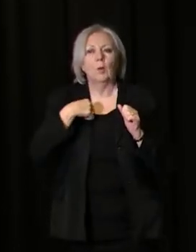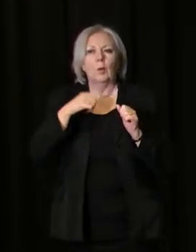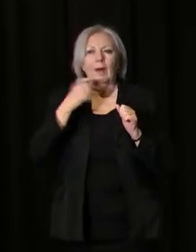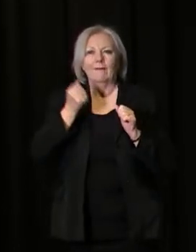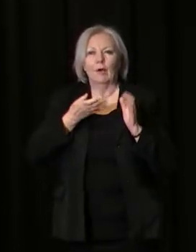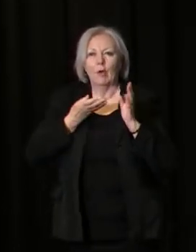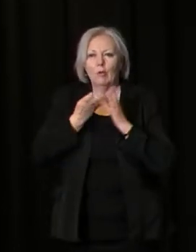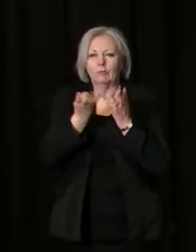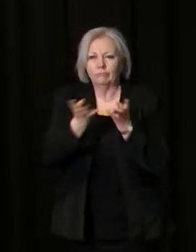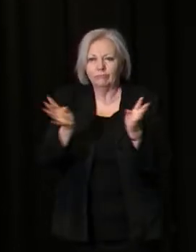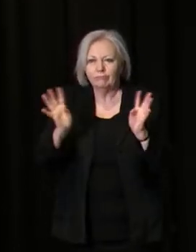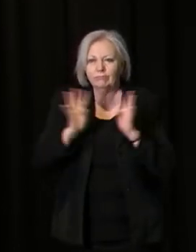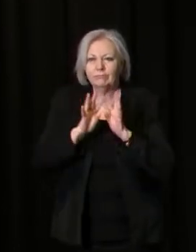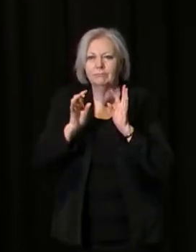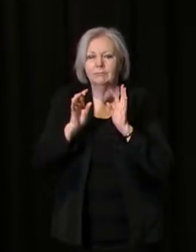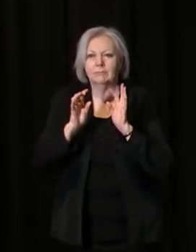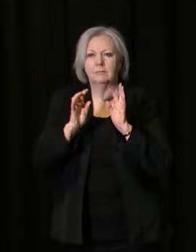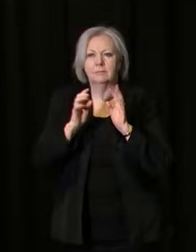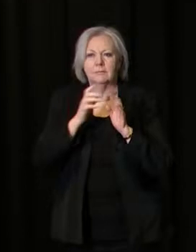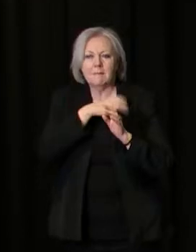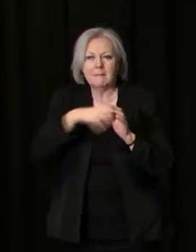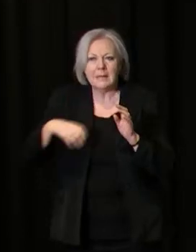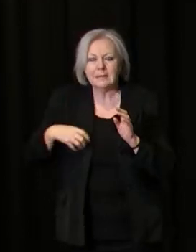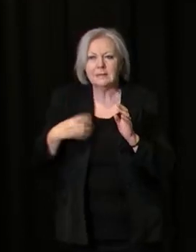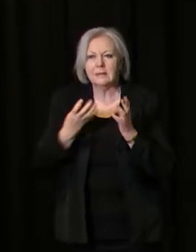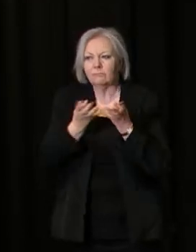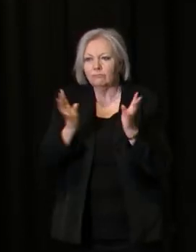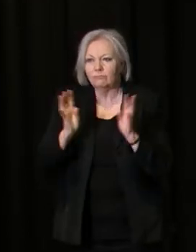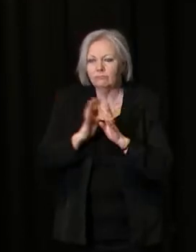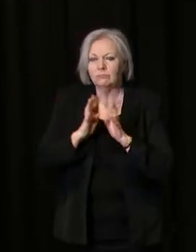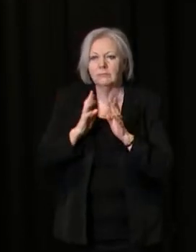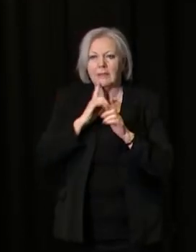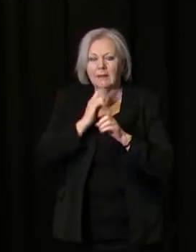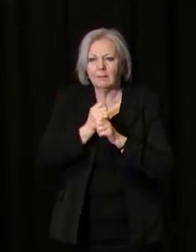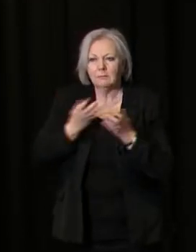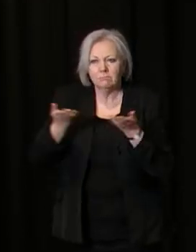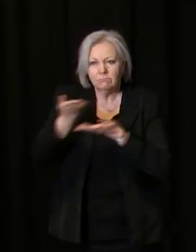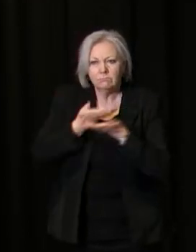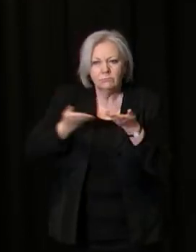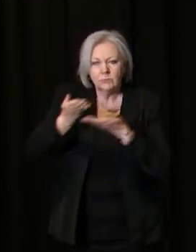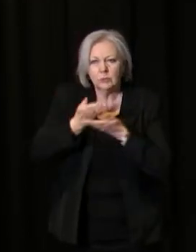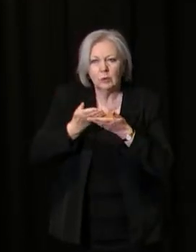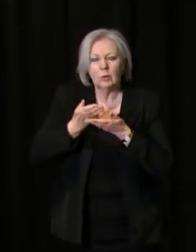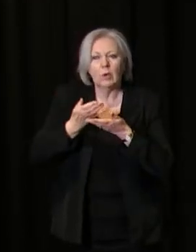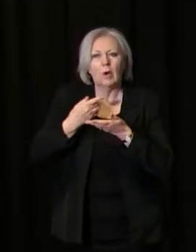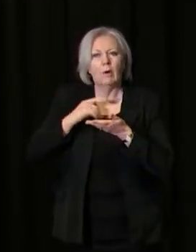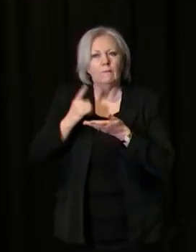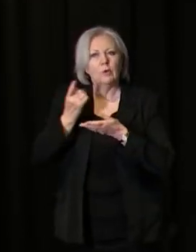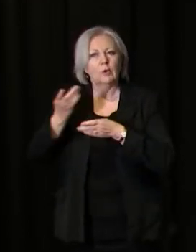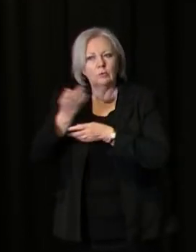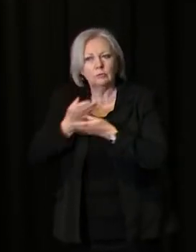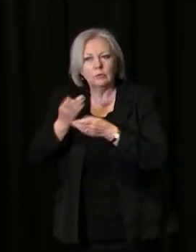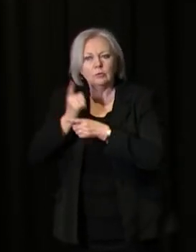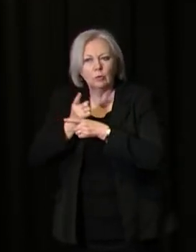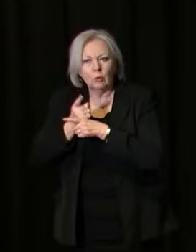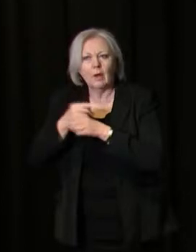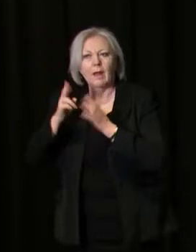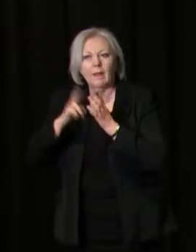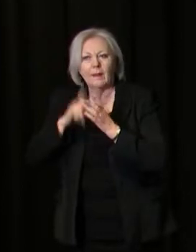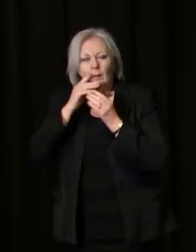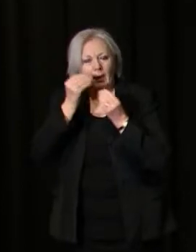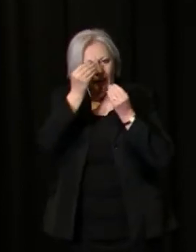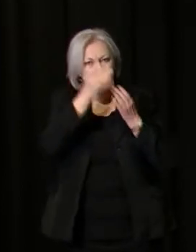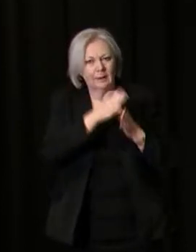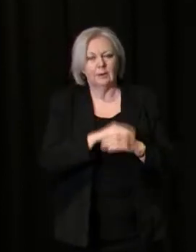cabinet process, and it wouldn't be appropriate for me to comment until that cabinet process is resolved, but I don't think you'll have to wait too